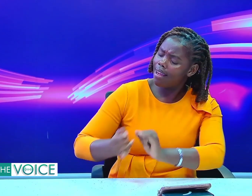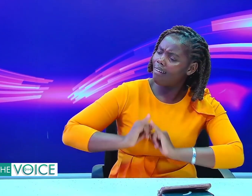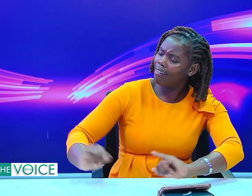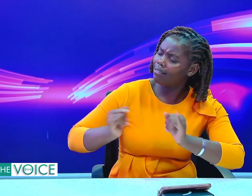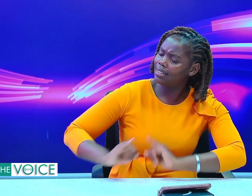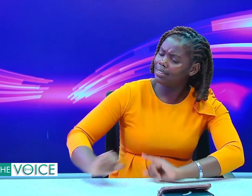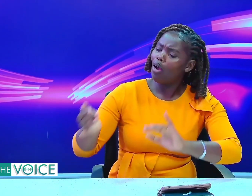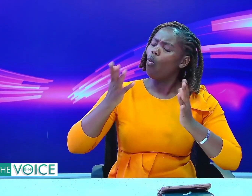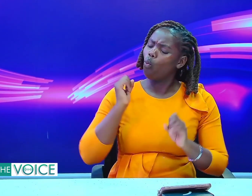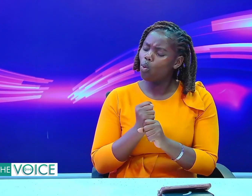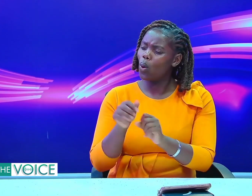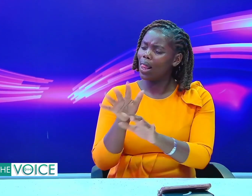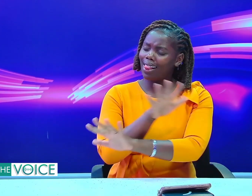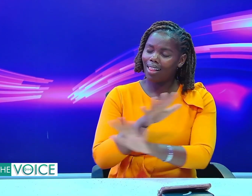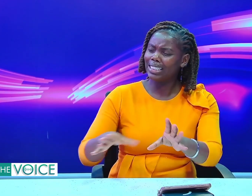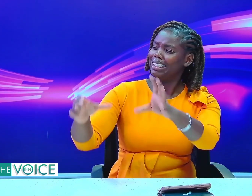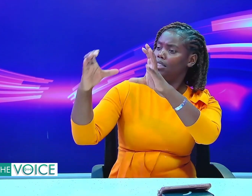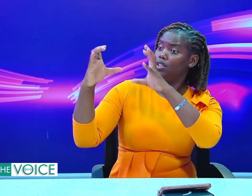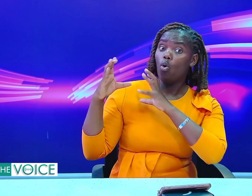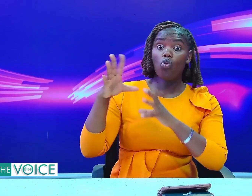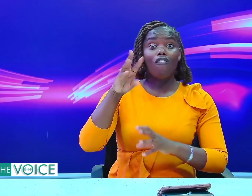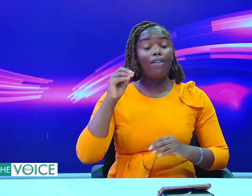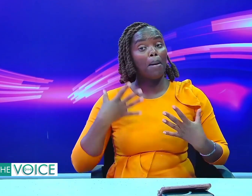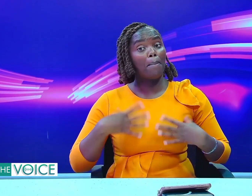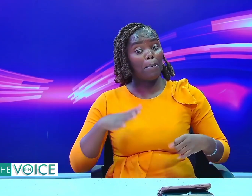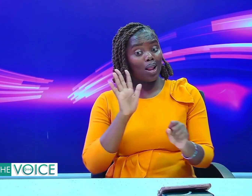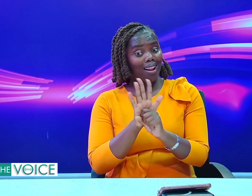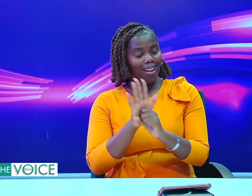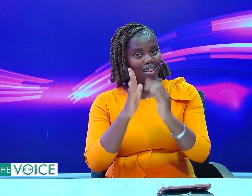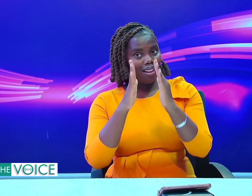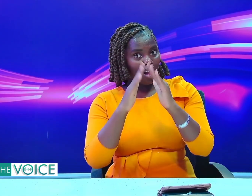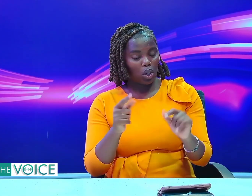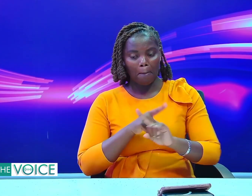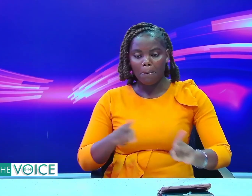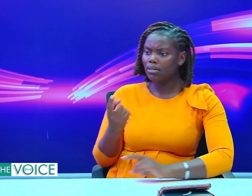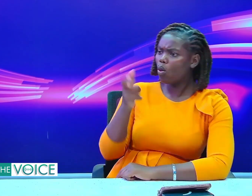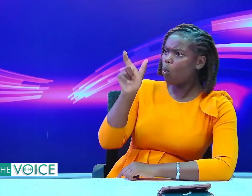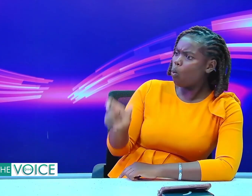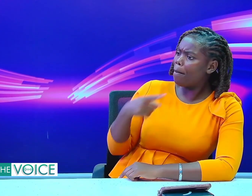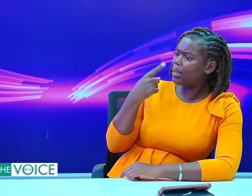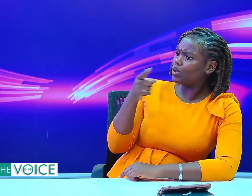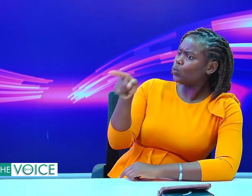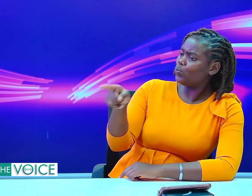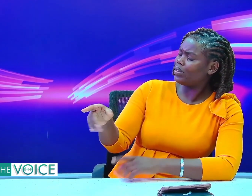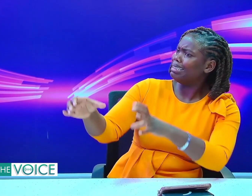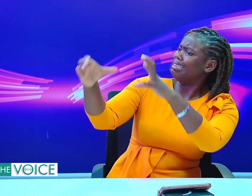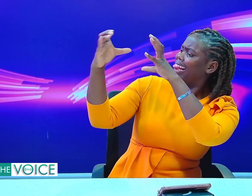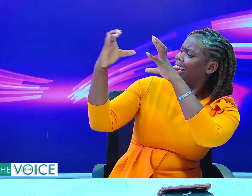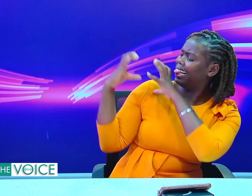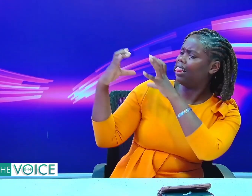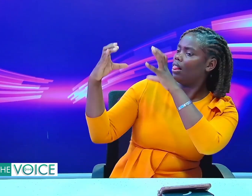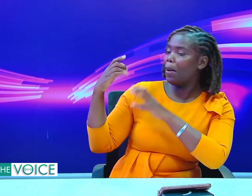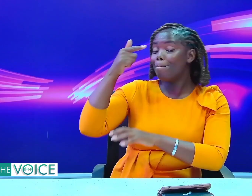work, responsibility, cleaning the house, cleaning the dishes, all the burdens, they're given to them. There are very many people in the house, but